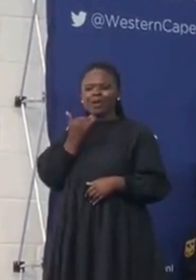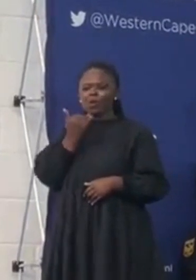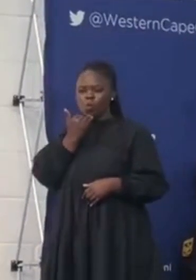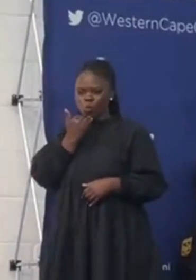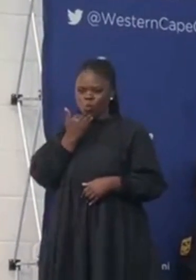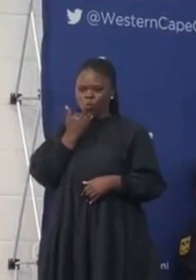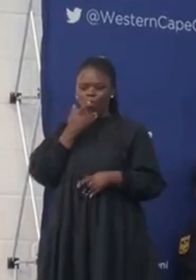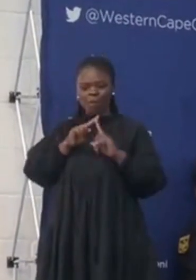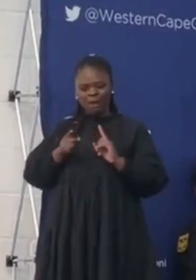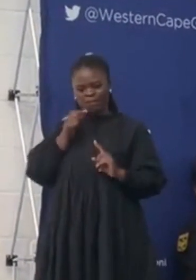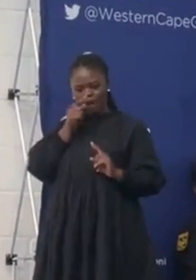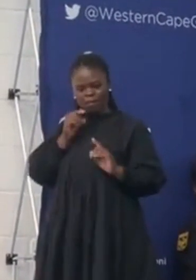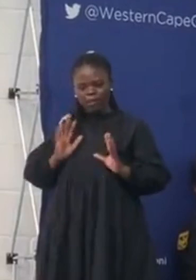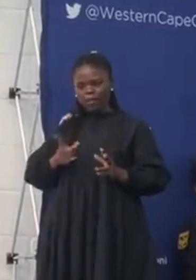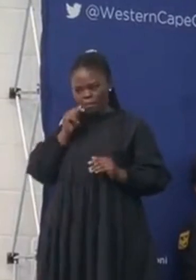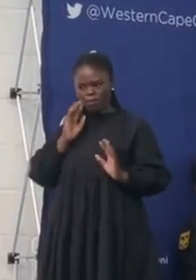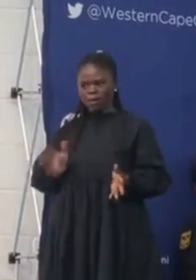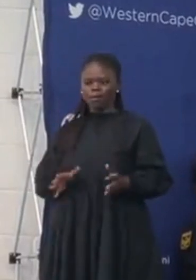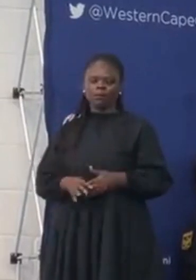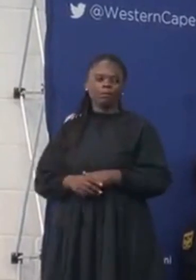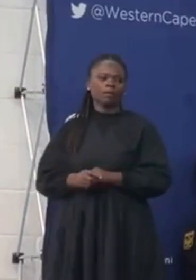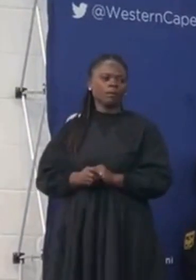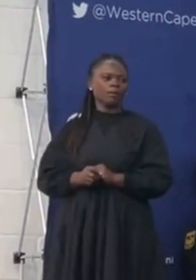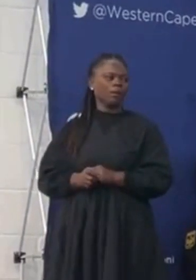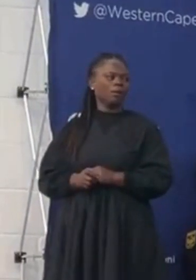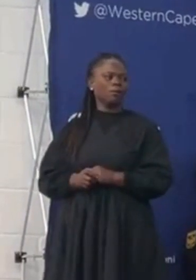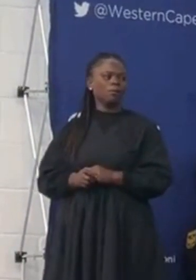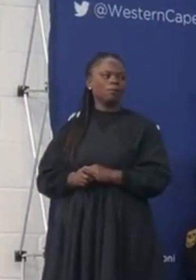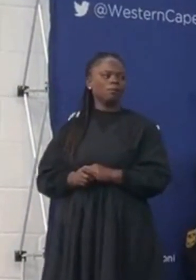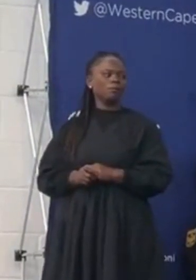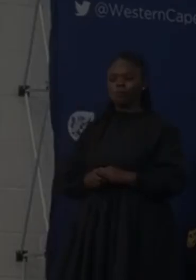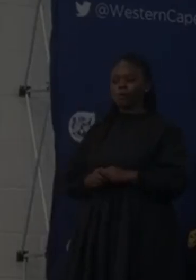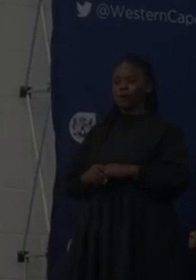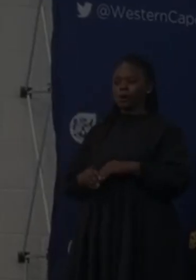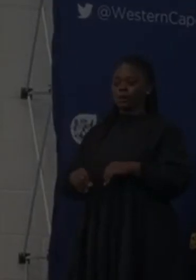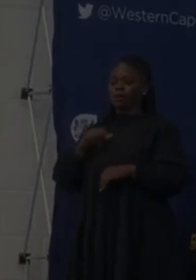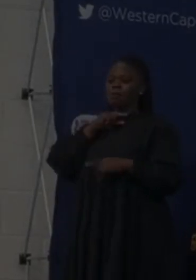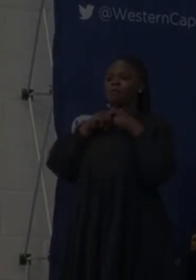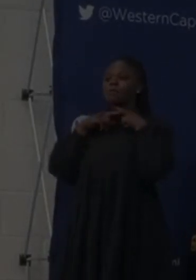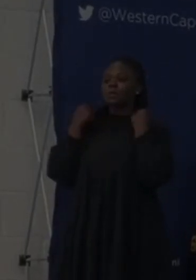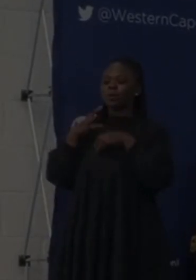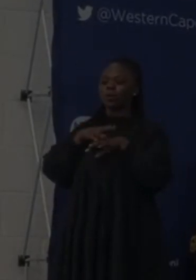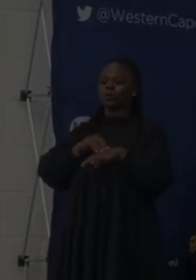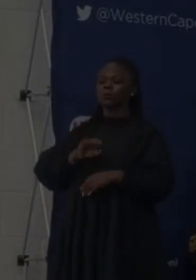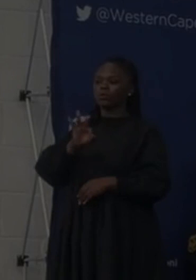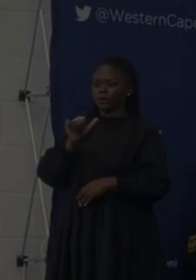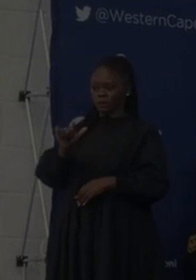of violence against women by many male community members. Addressing the Imbizo, please subscribe for more news